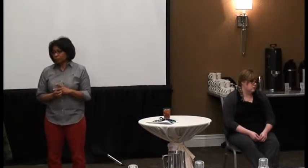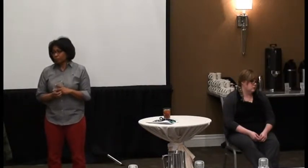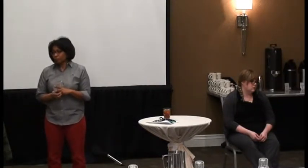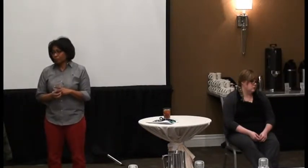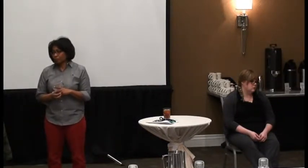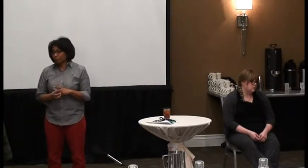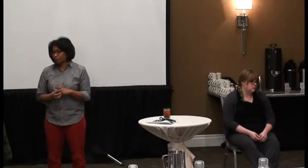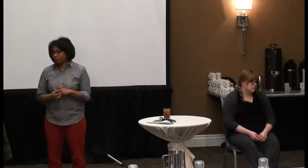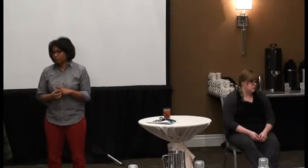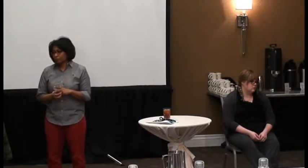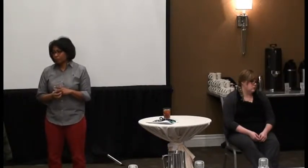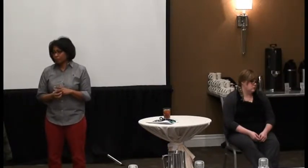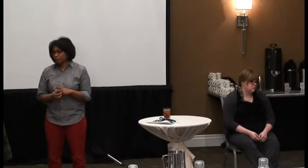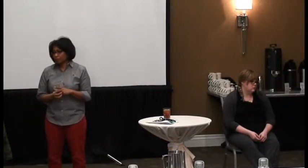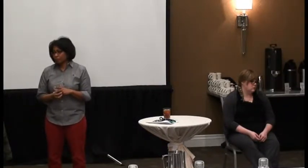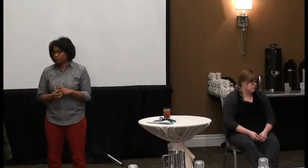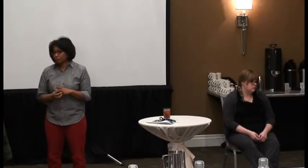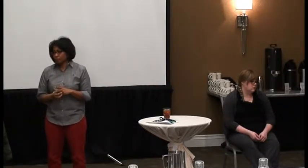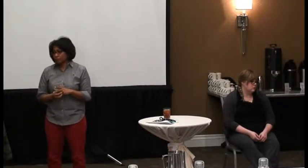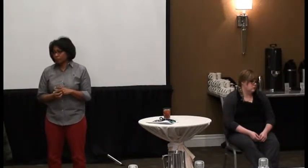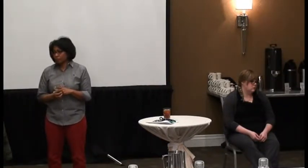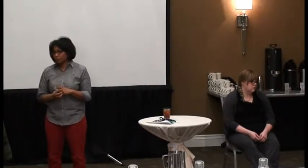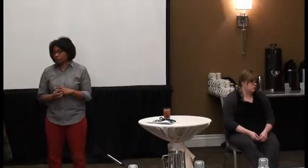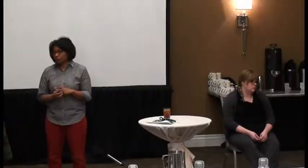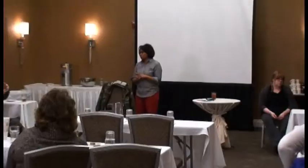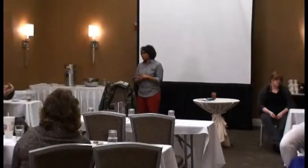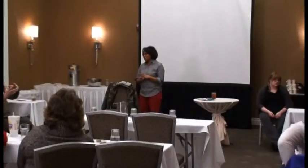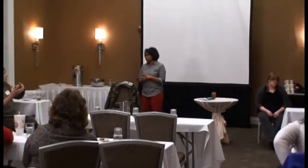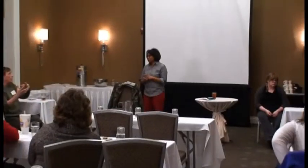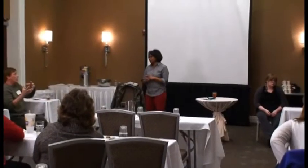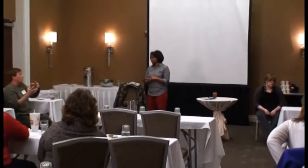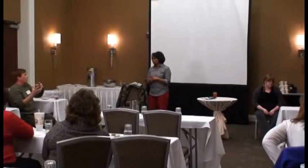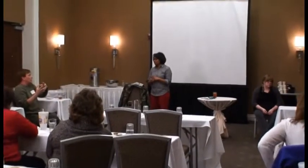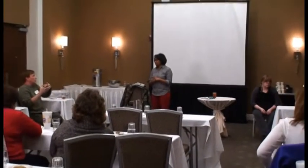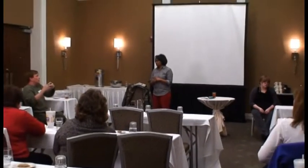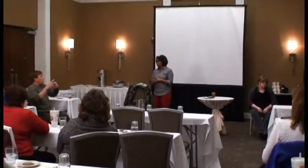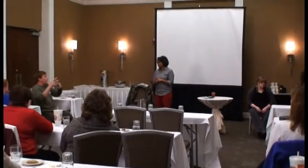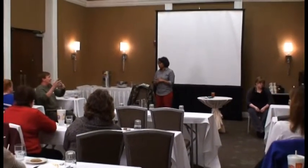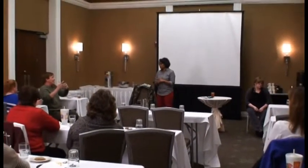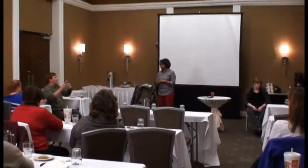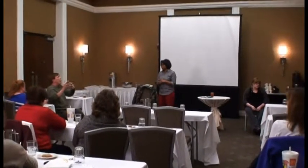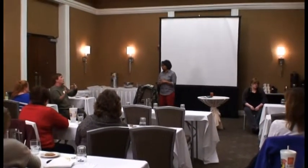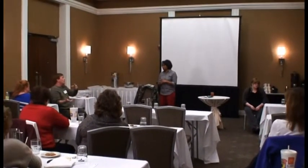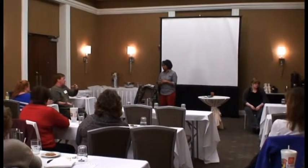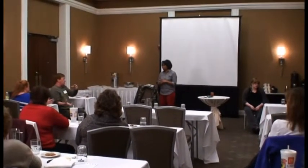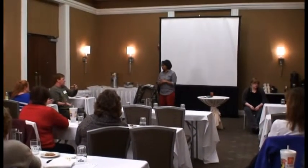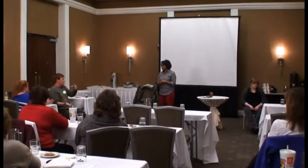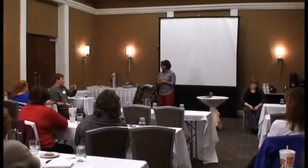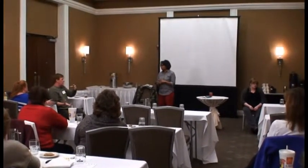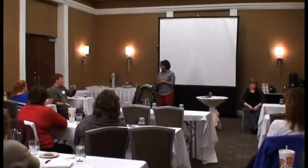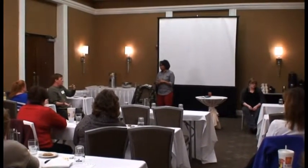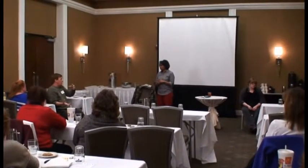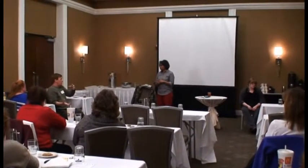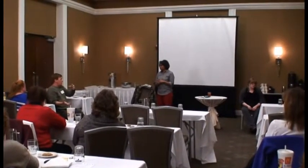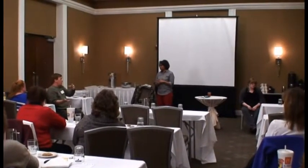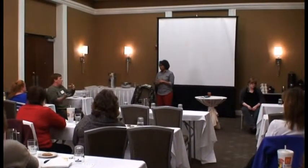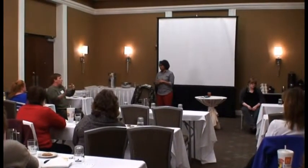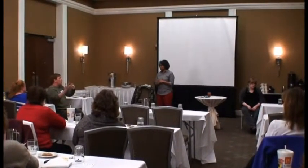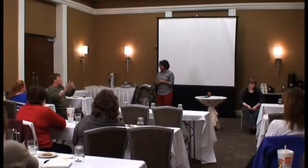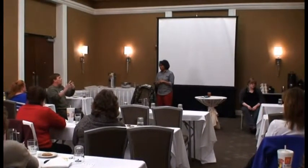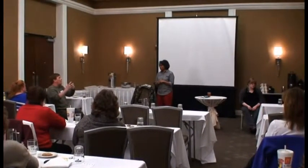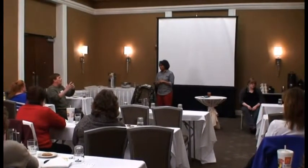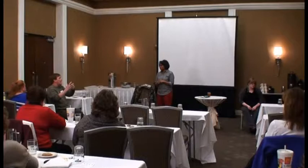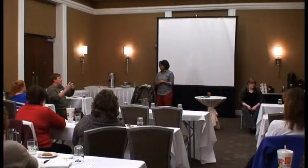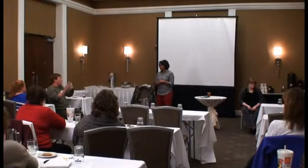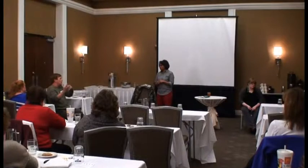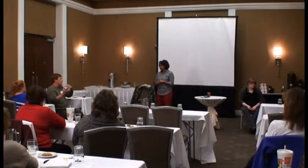month, see what effect that has, and then we're getting close to the summer, and then the parents take them off the meds for the summer, and then